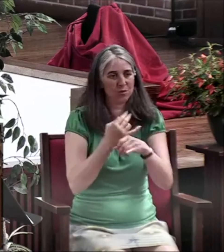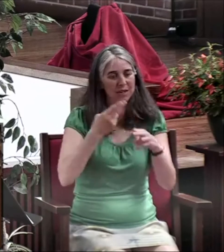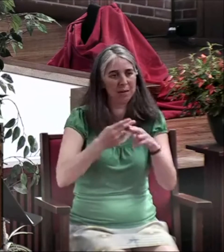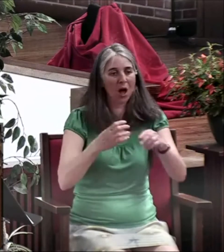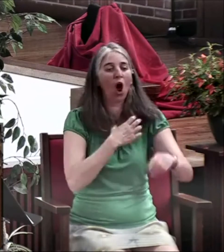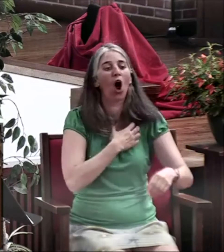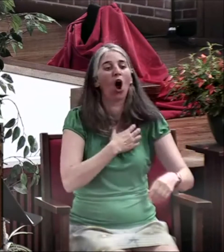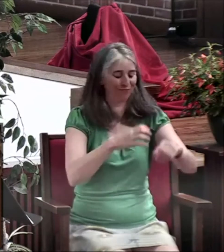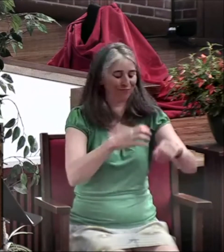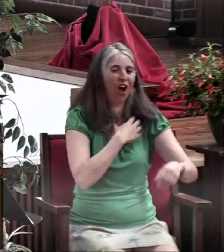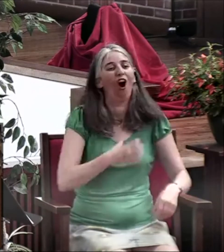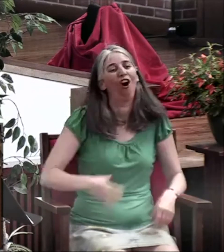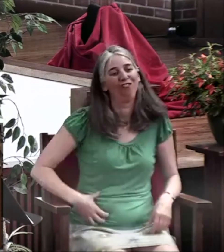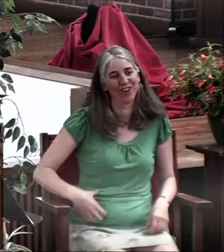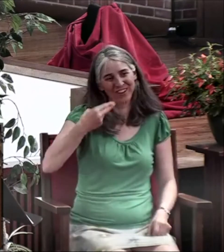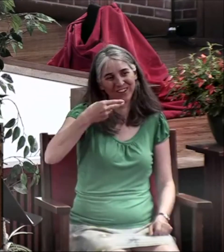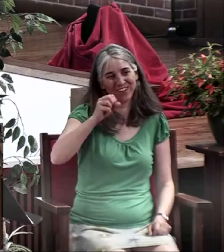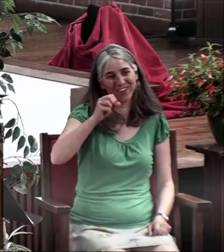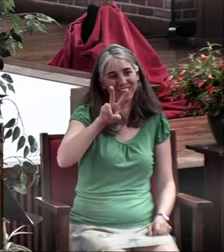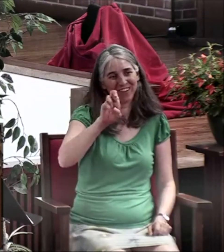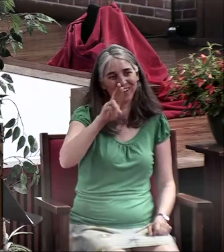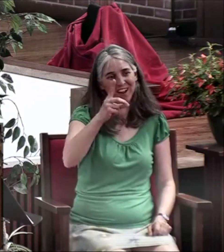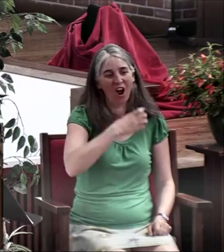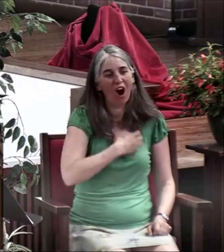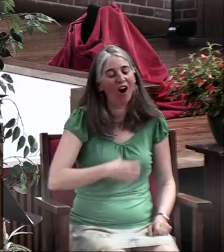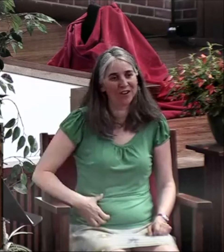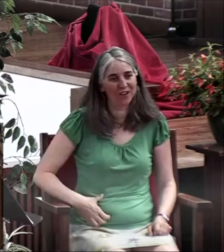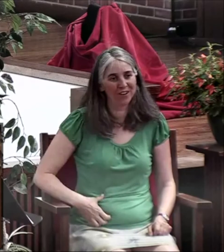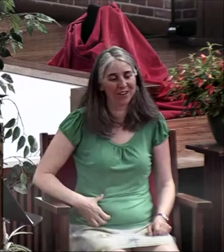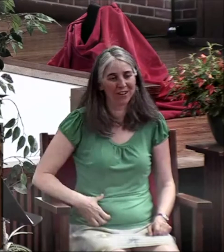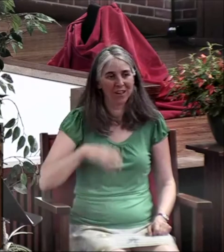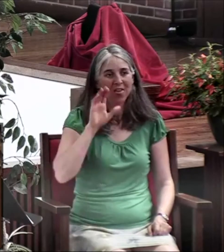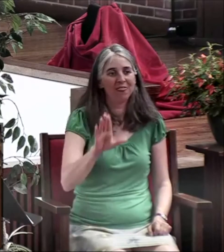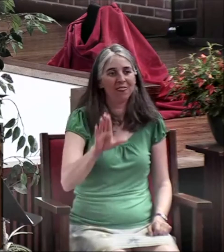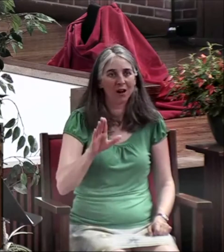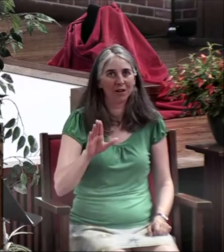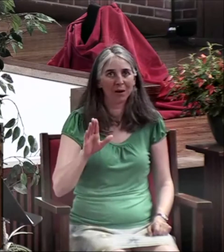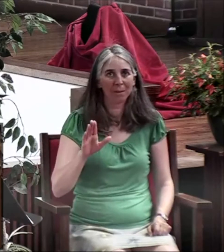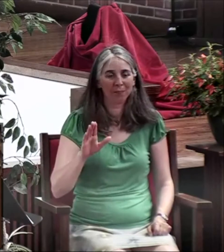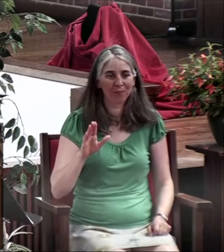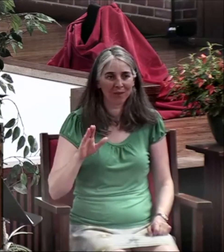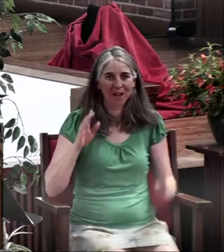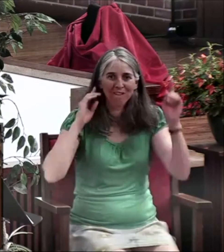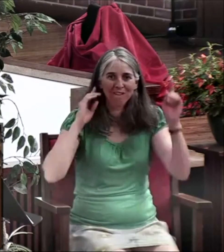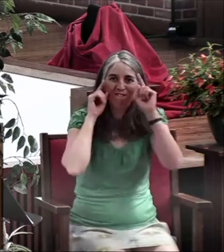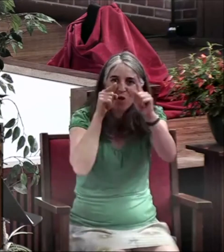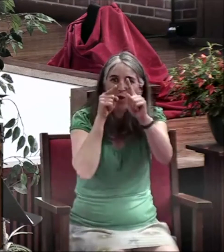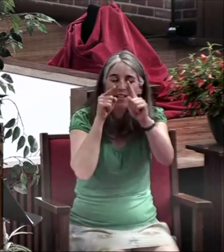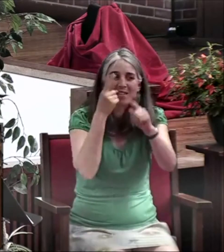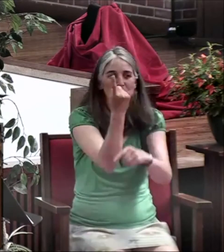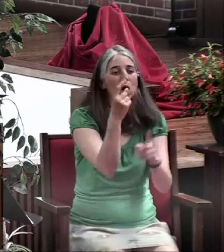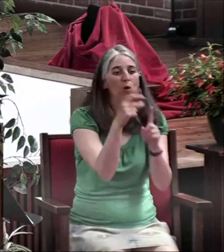Harvard University. Their motto is one word. You may have seen the t-shirt